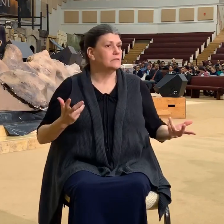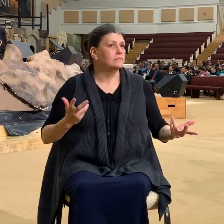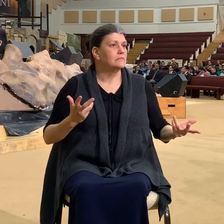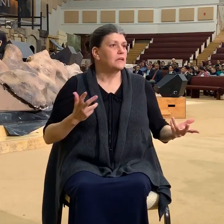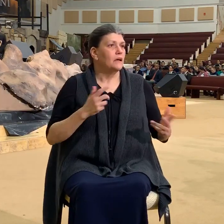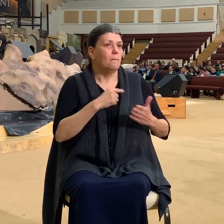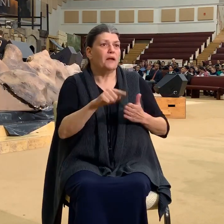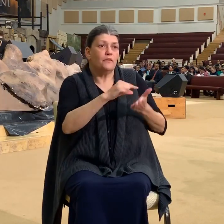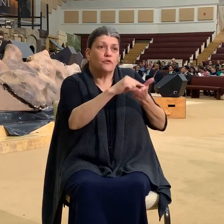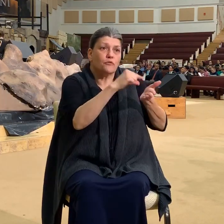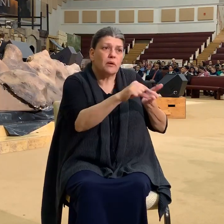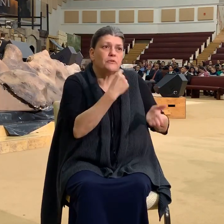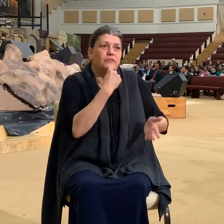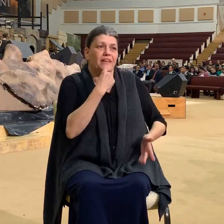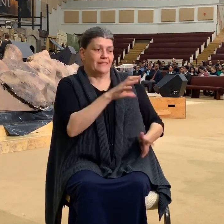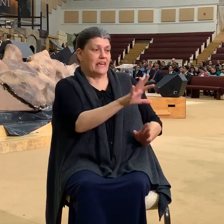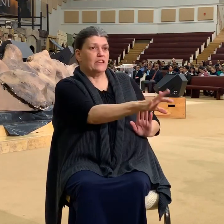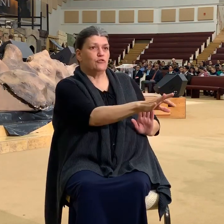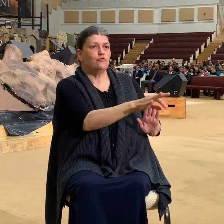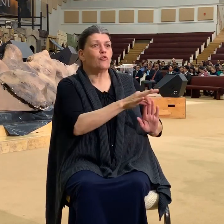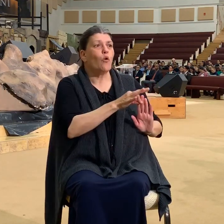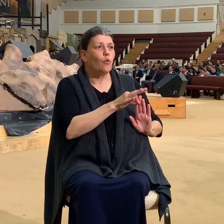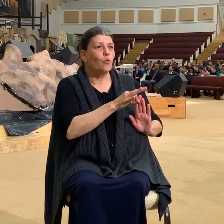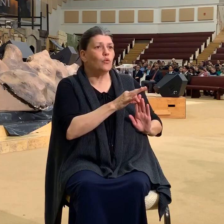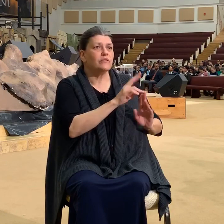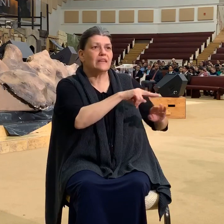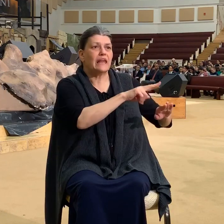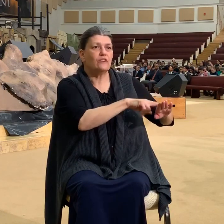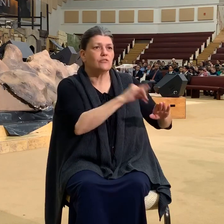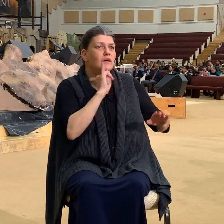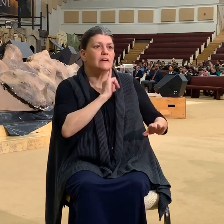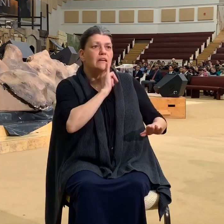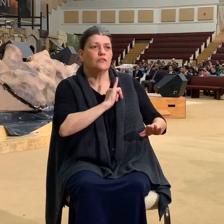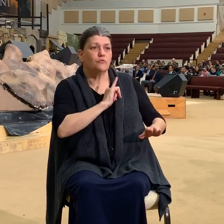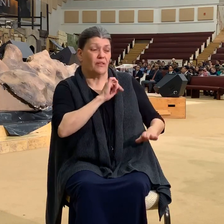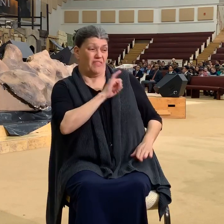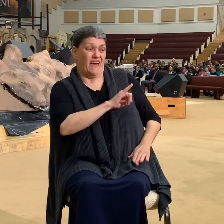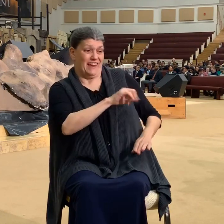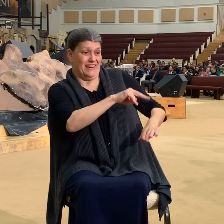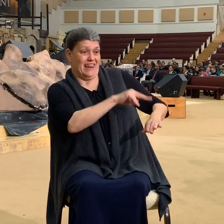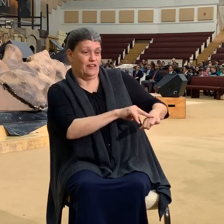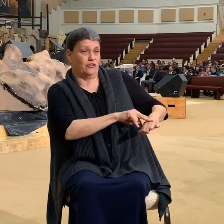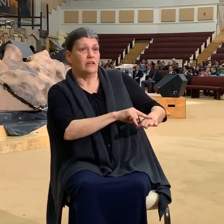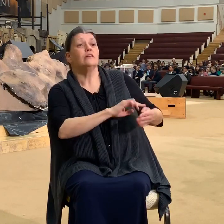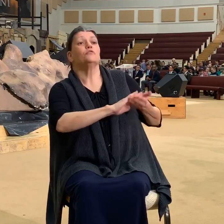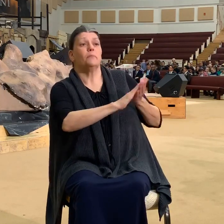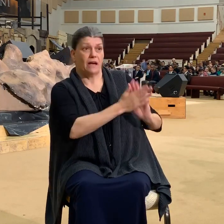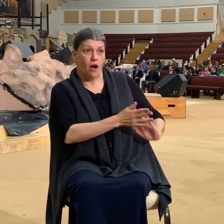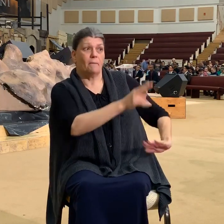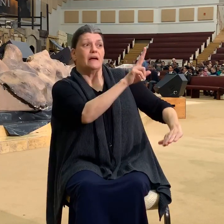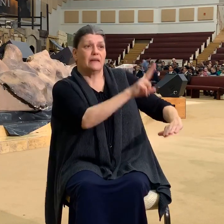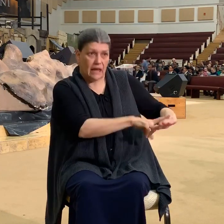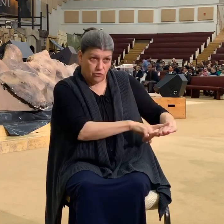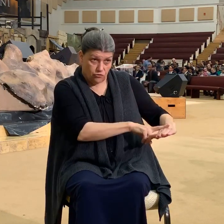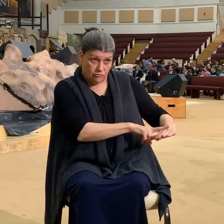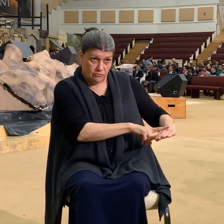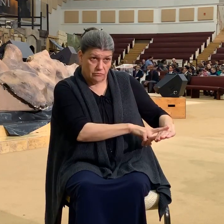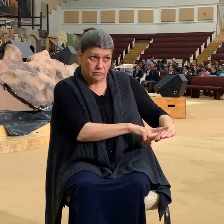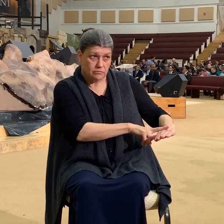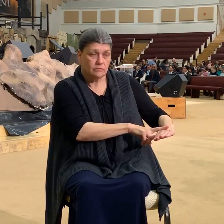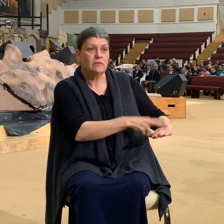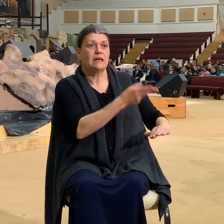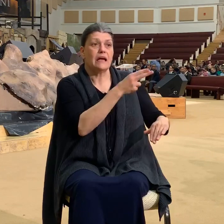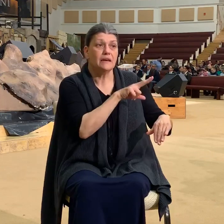he chose the nation of Israel to be a nation. Everybody say a nation.